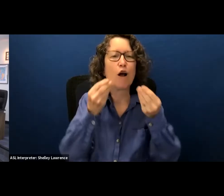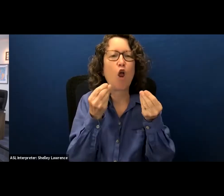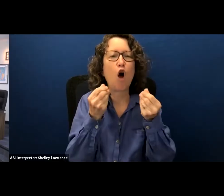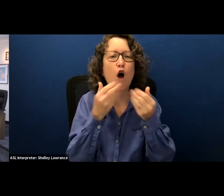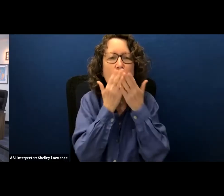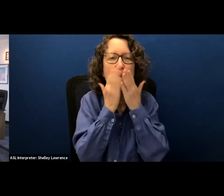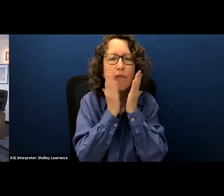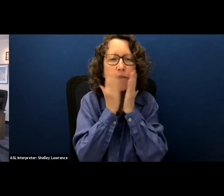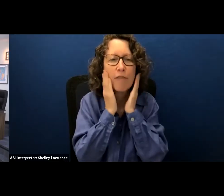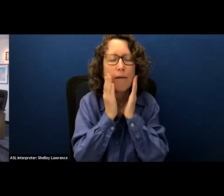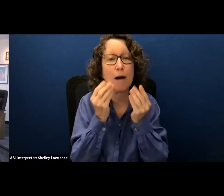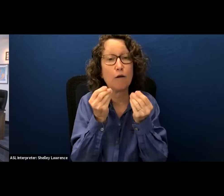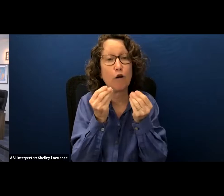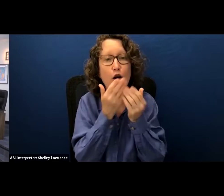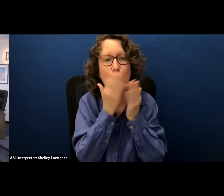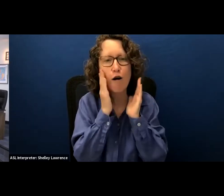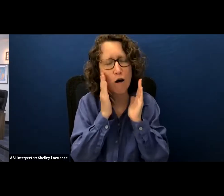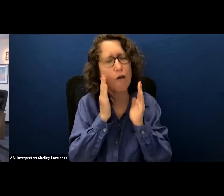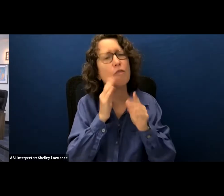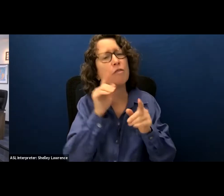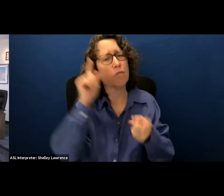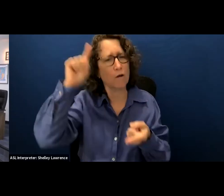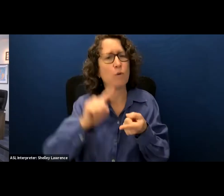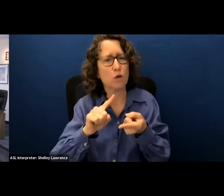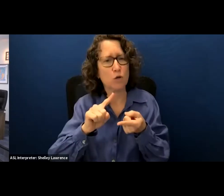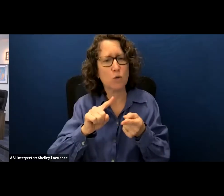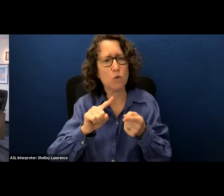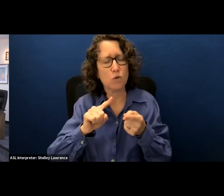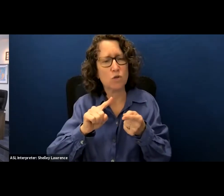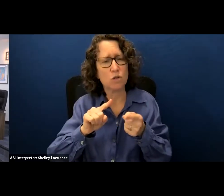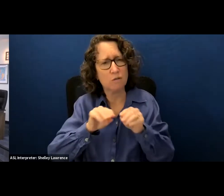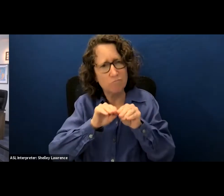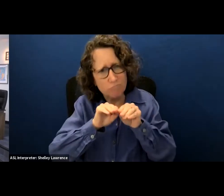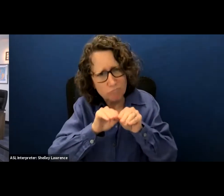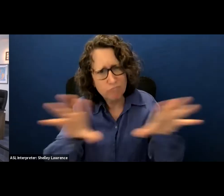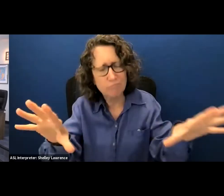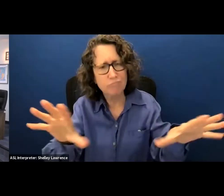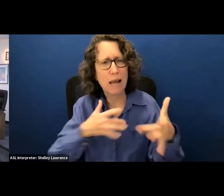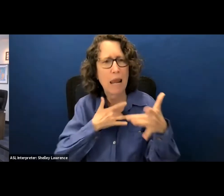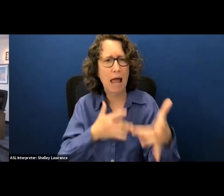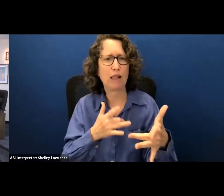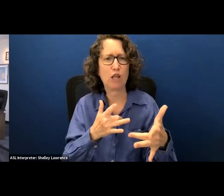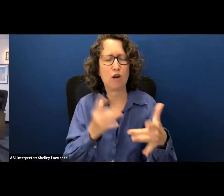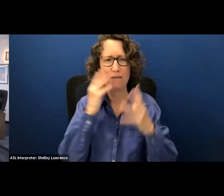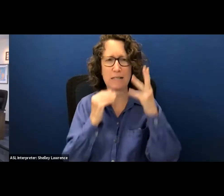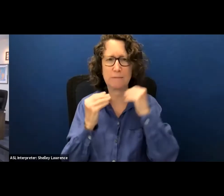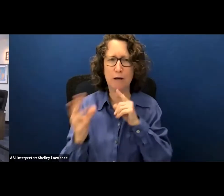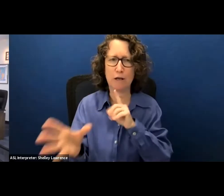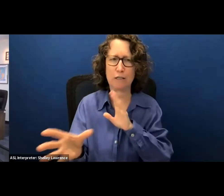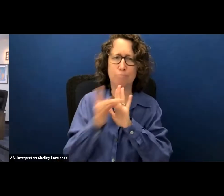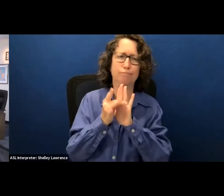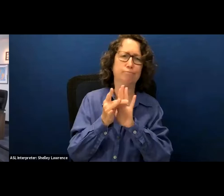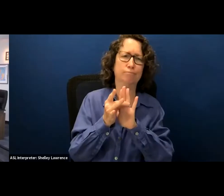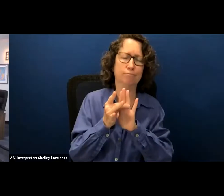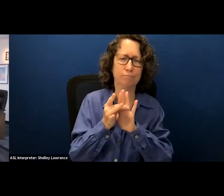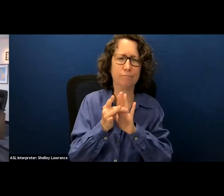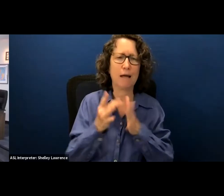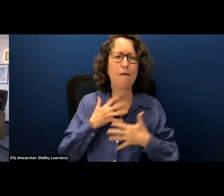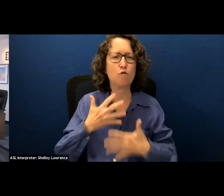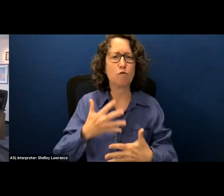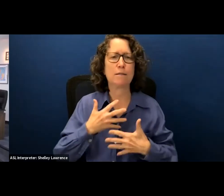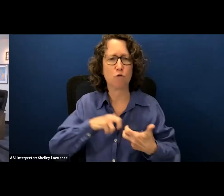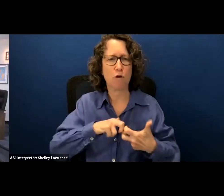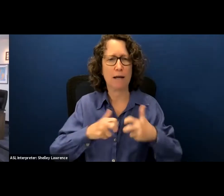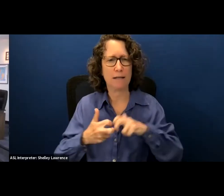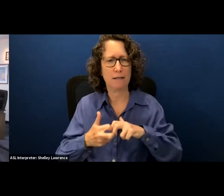cloth masks do also reduce the overall likelihood of experiencing symptoms of respiratory